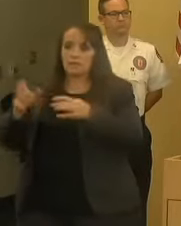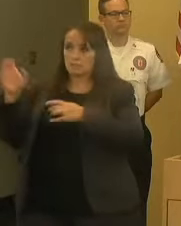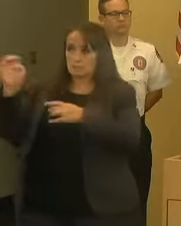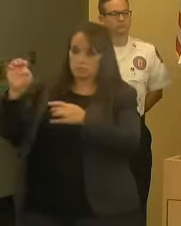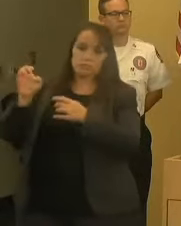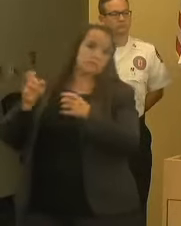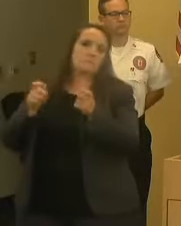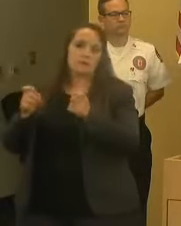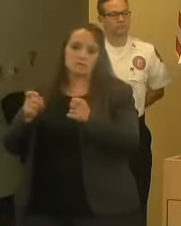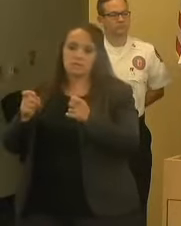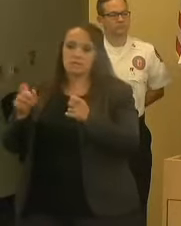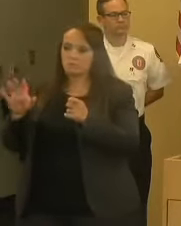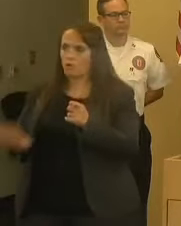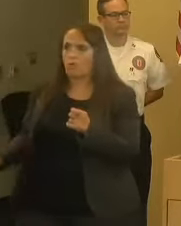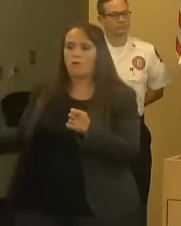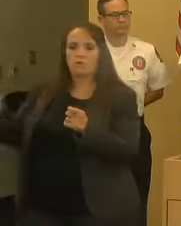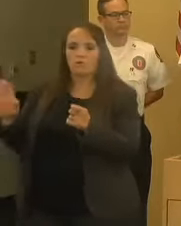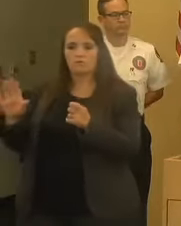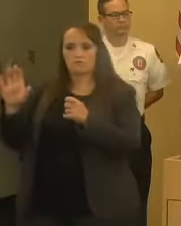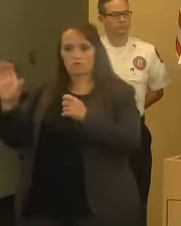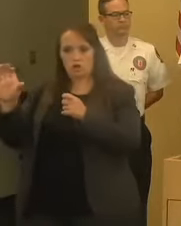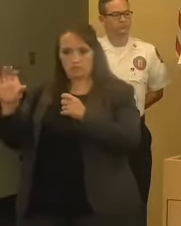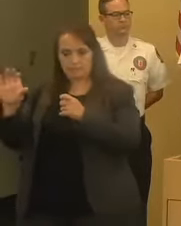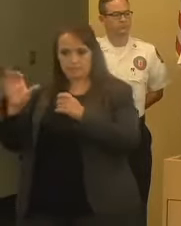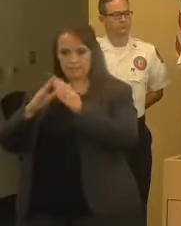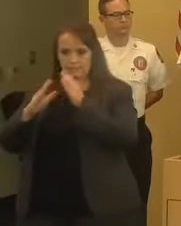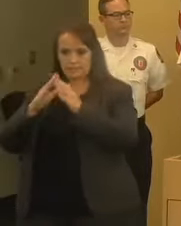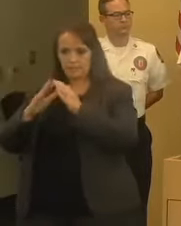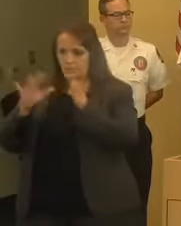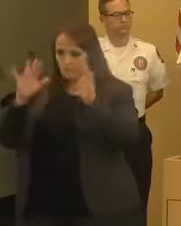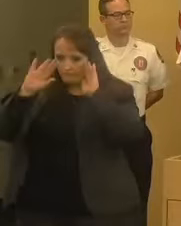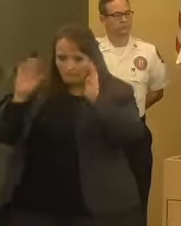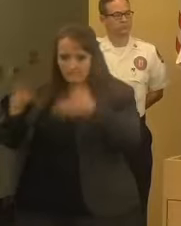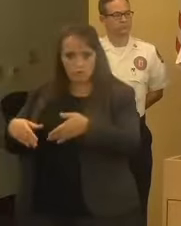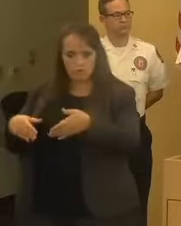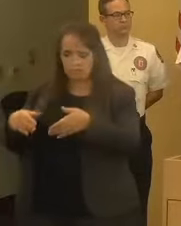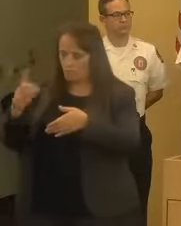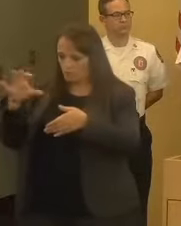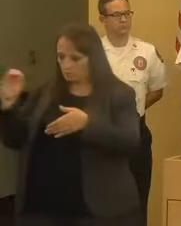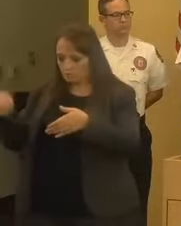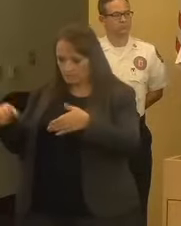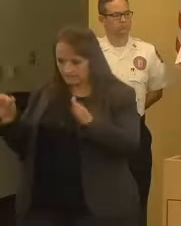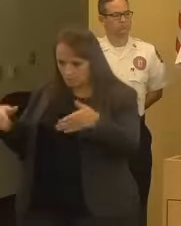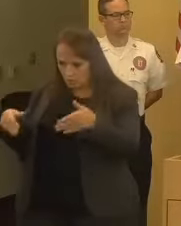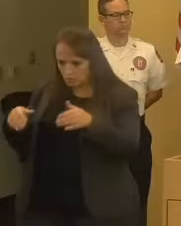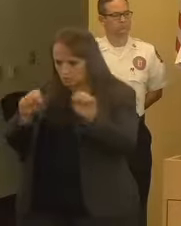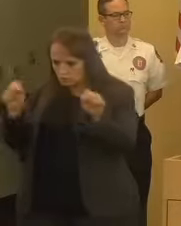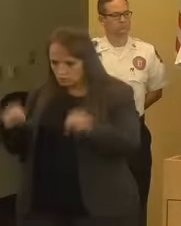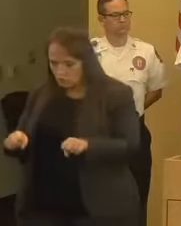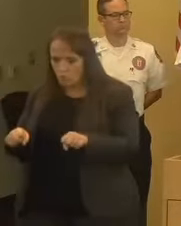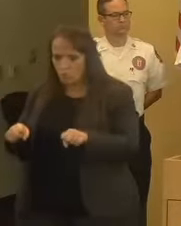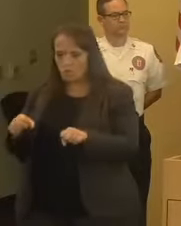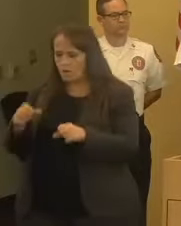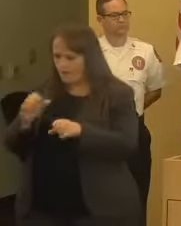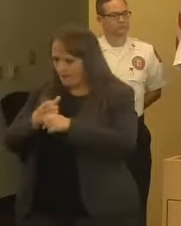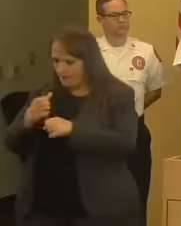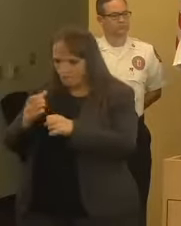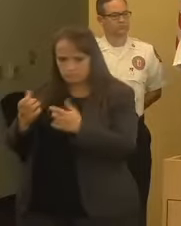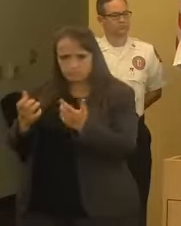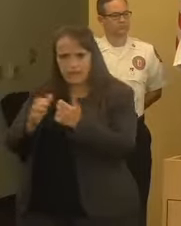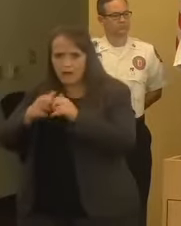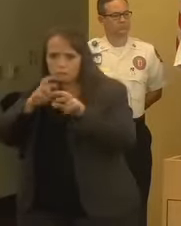emergency management, and throughout the city is focused on this storm, on a proper response, on protecting